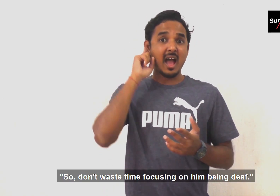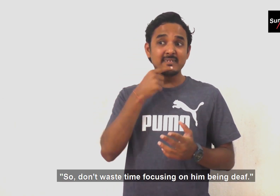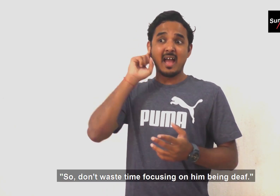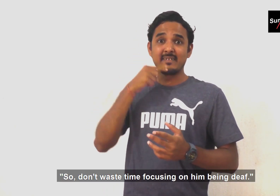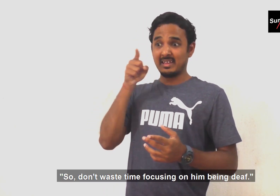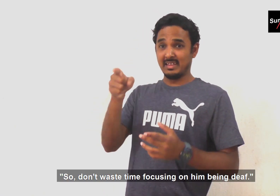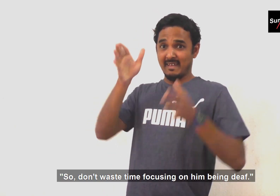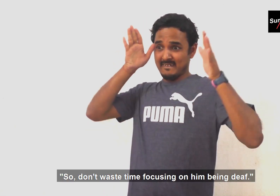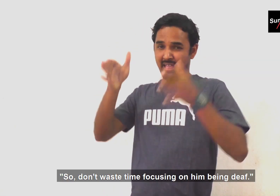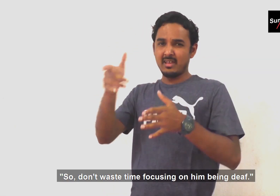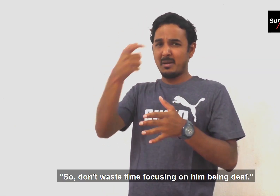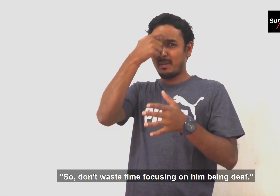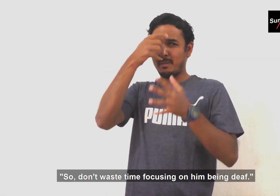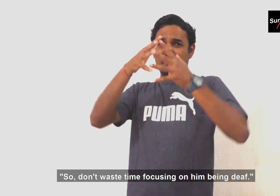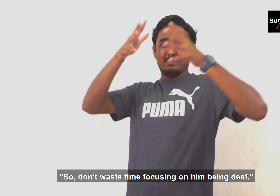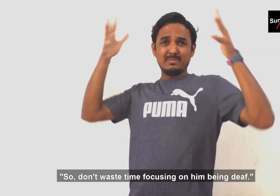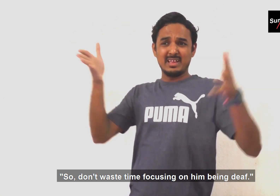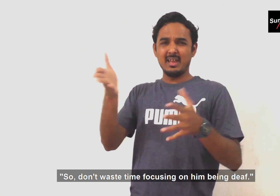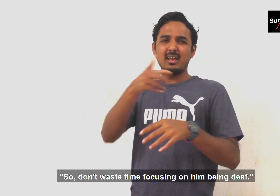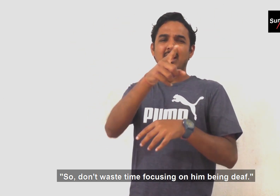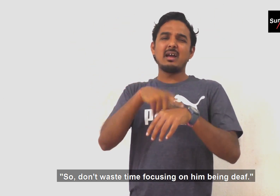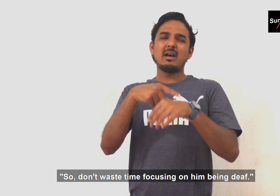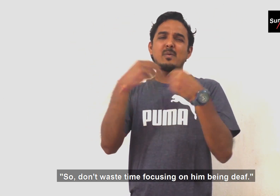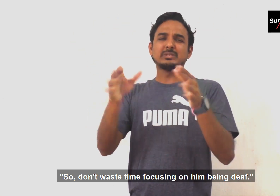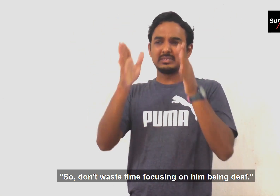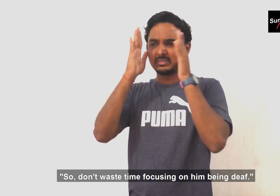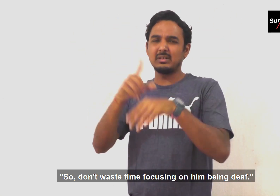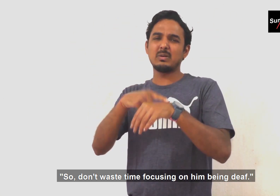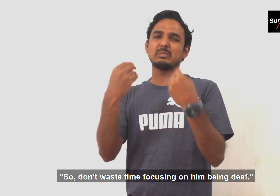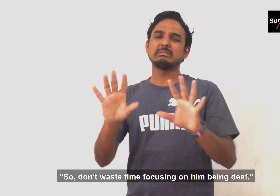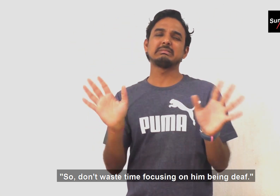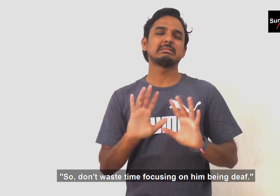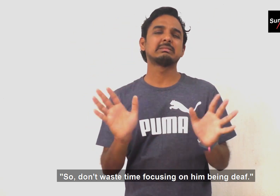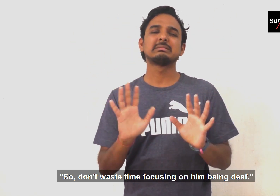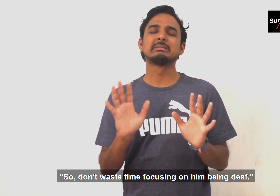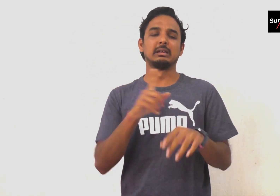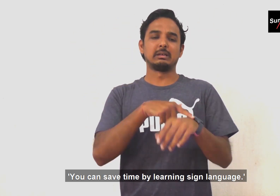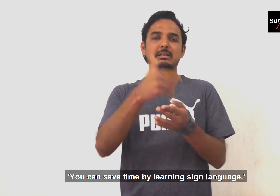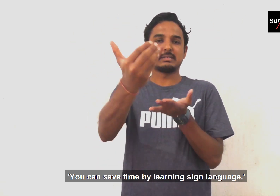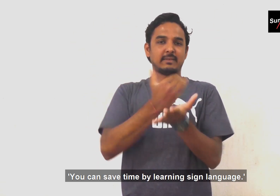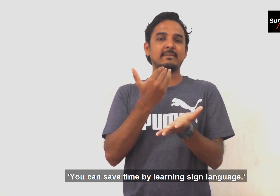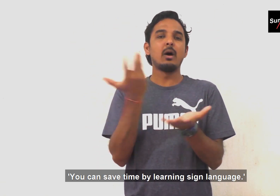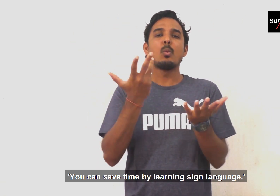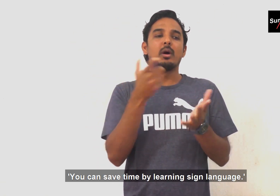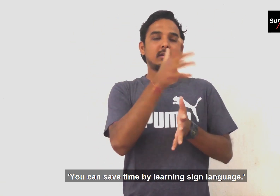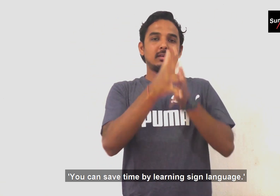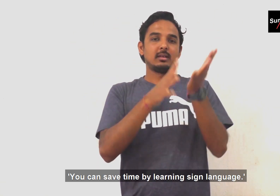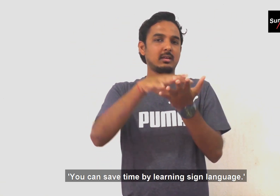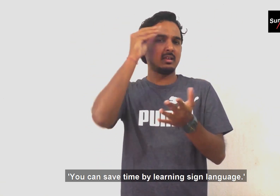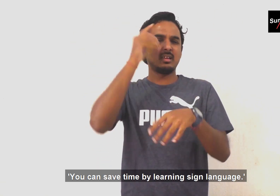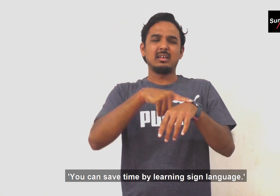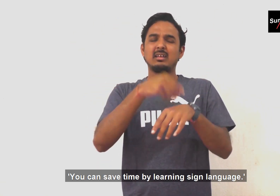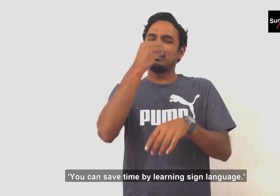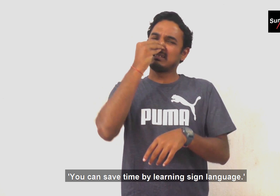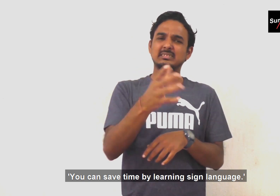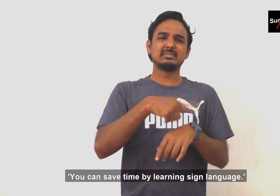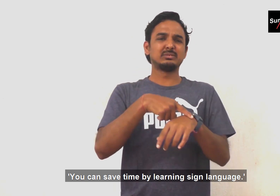So, don't waste time focusing on him being deaf. You can save time by learning sign